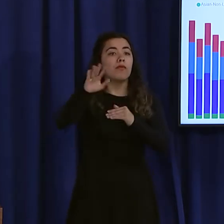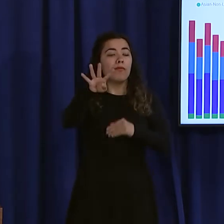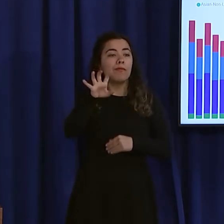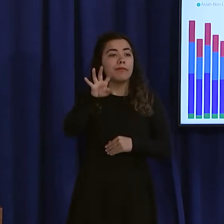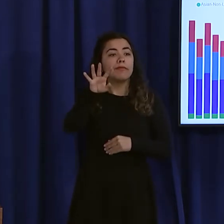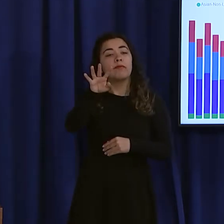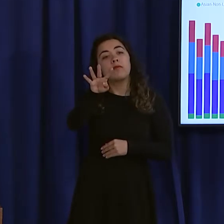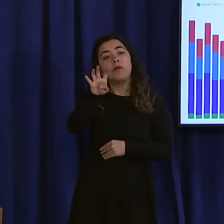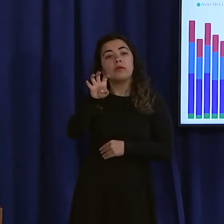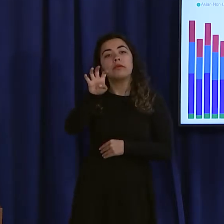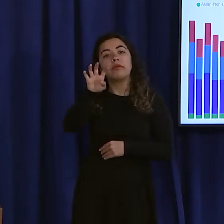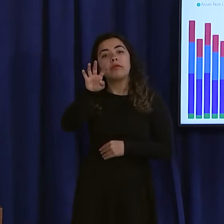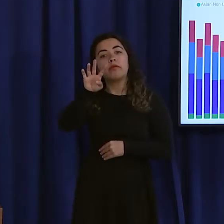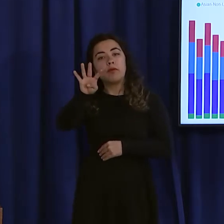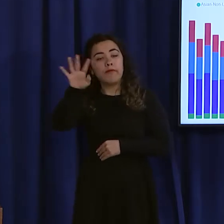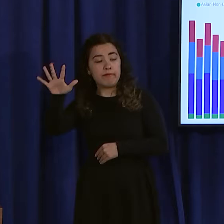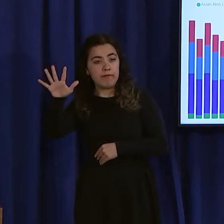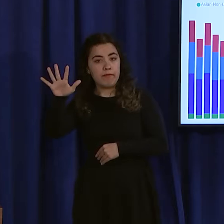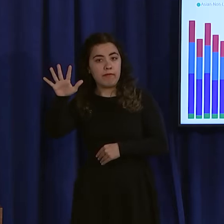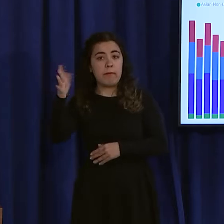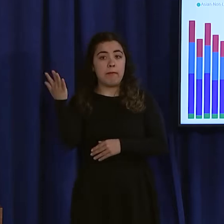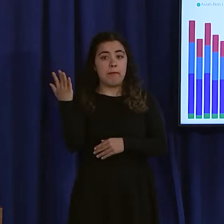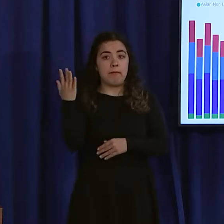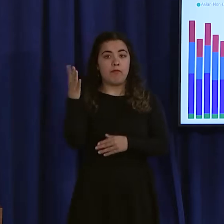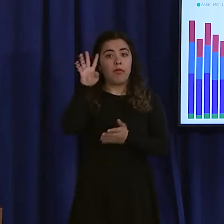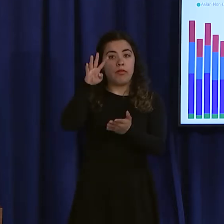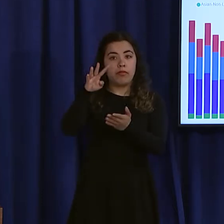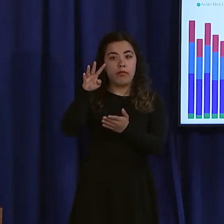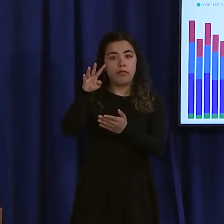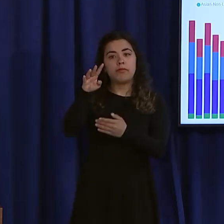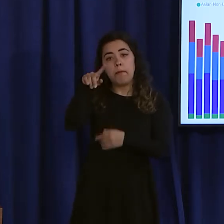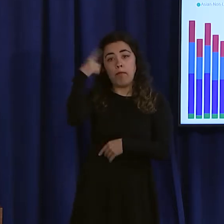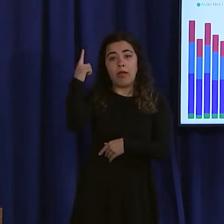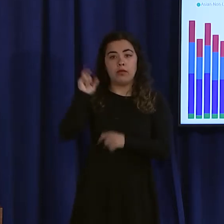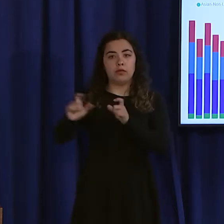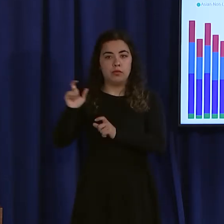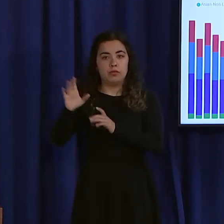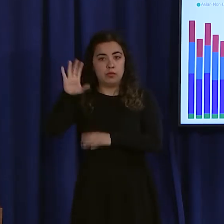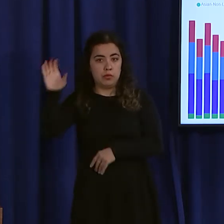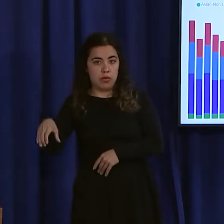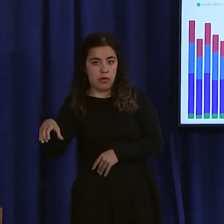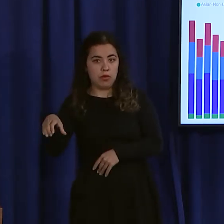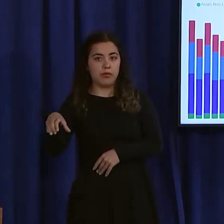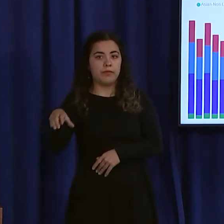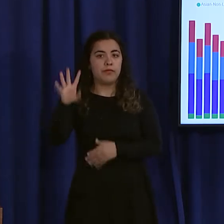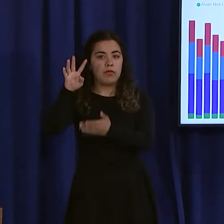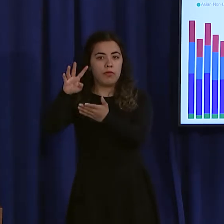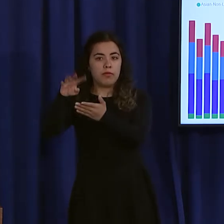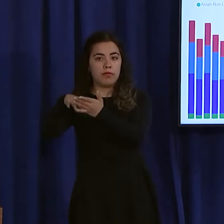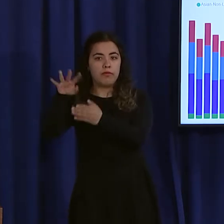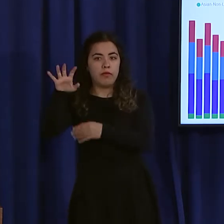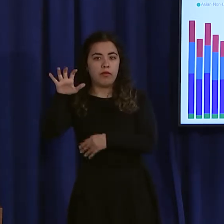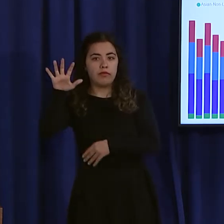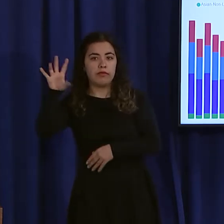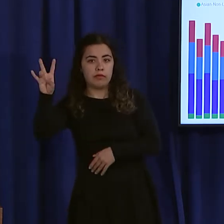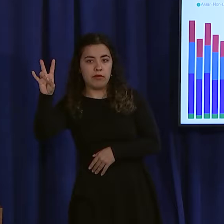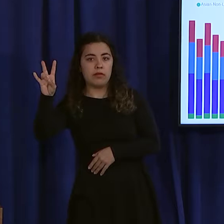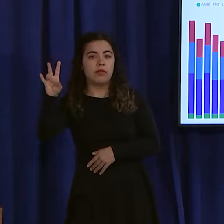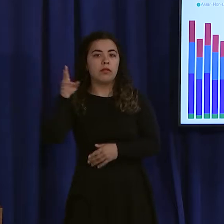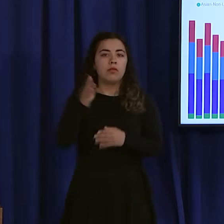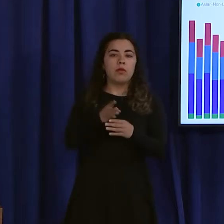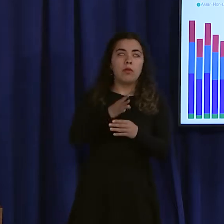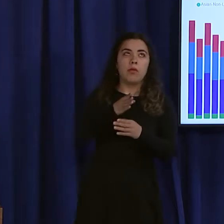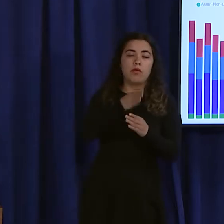cases diagnosed in Black Chicagoans just in the last month. We've had more than 2,700 in Latinx Chicagoans, more than 1,800 in